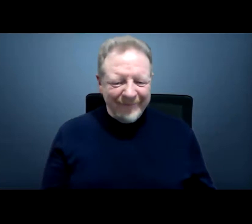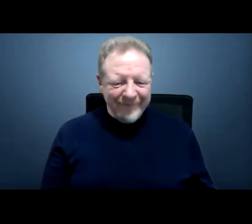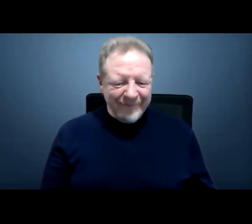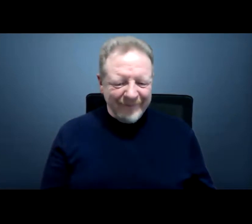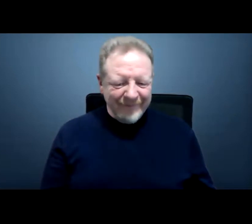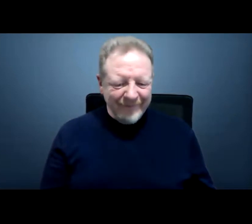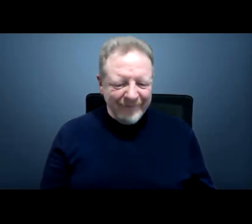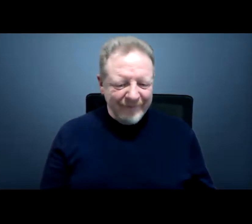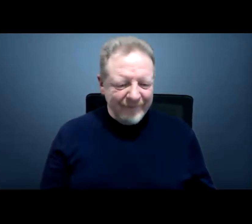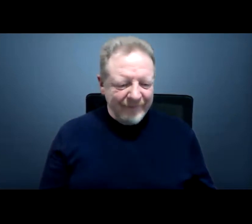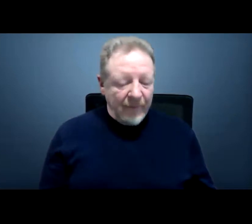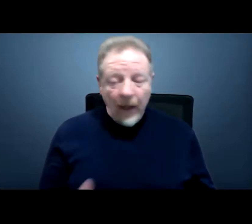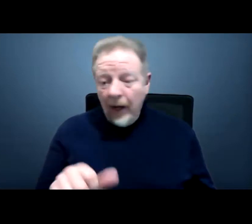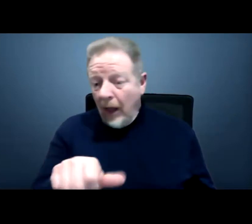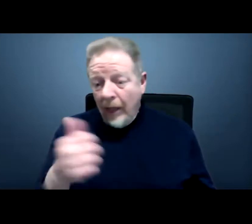Are there any other updates?